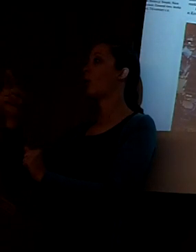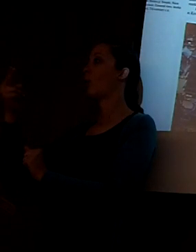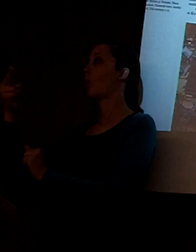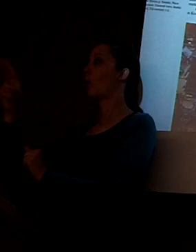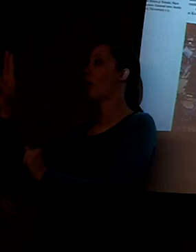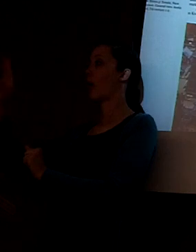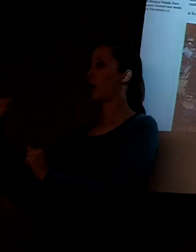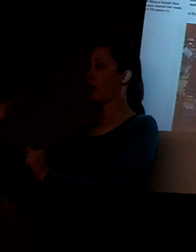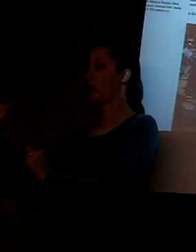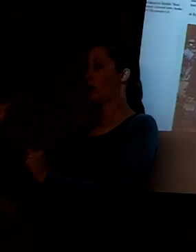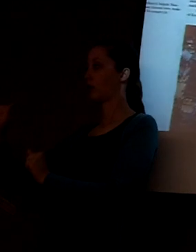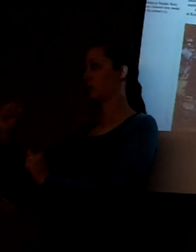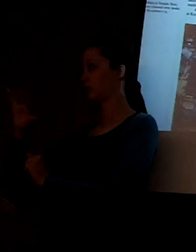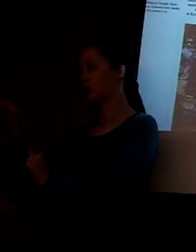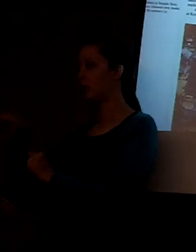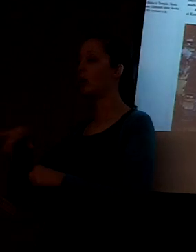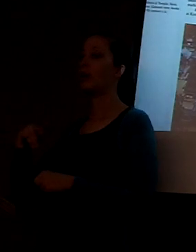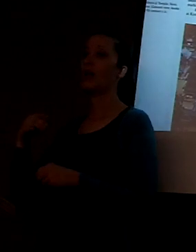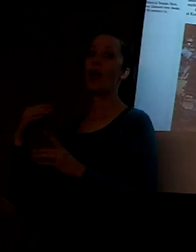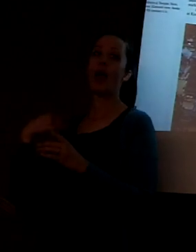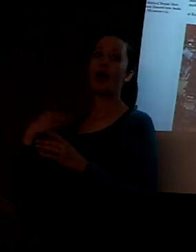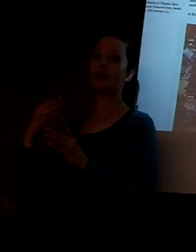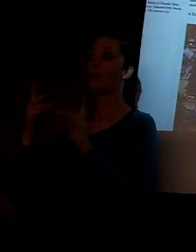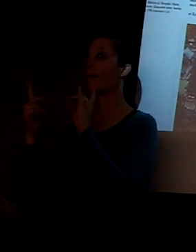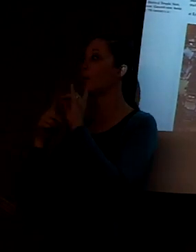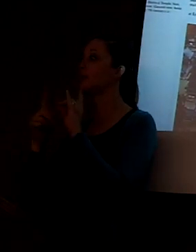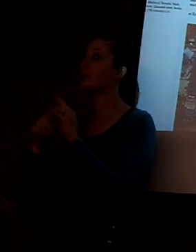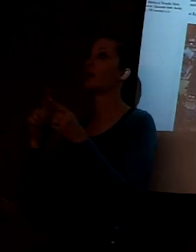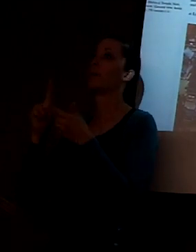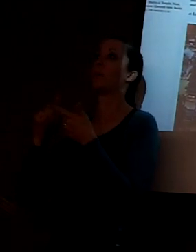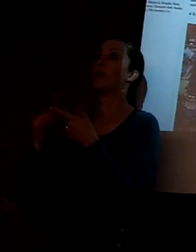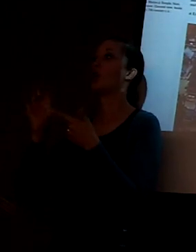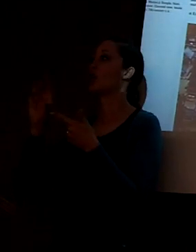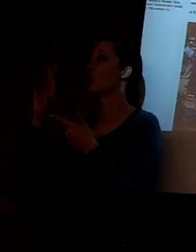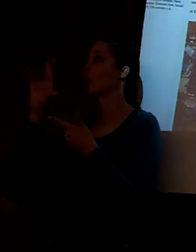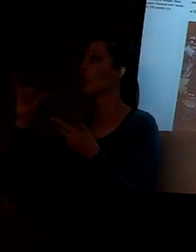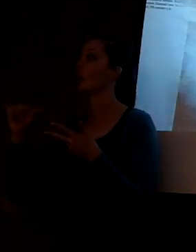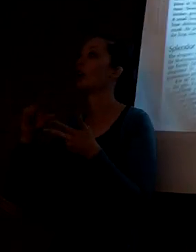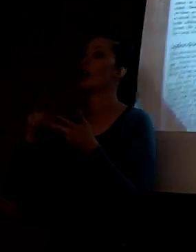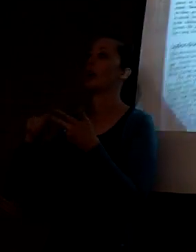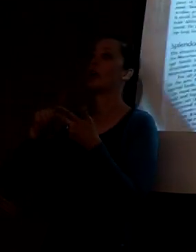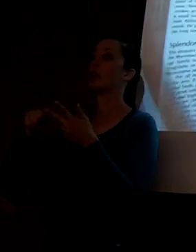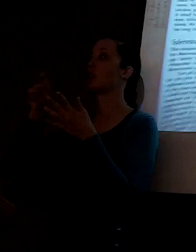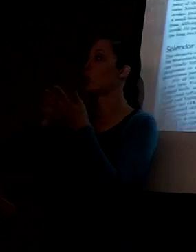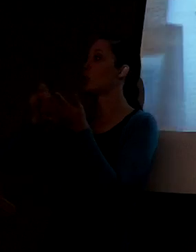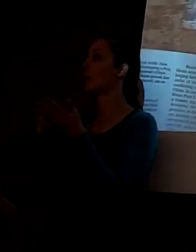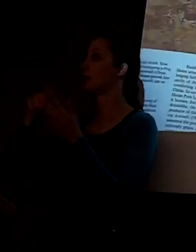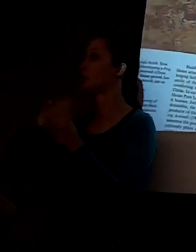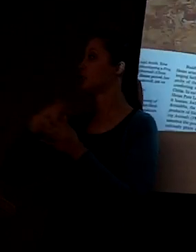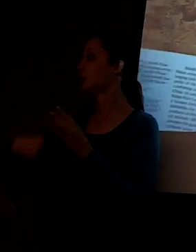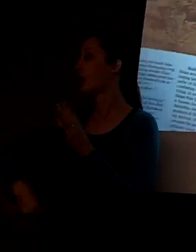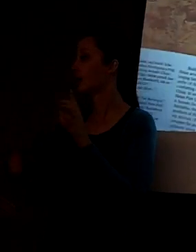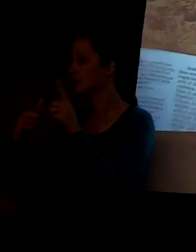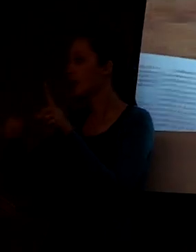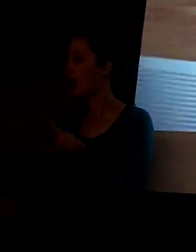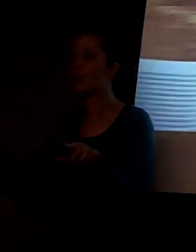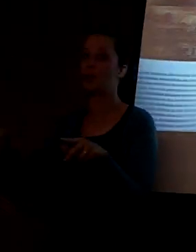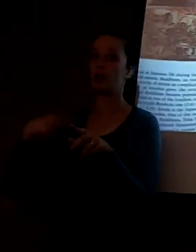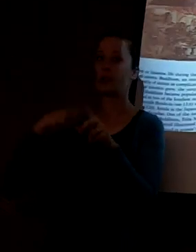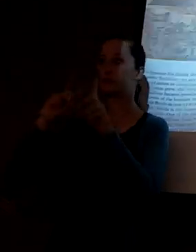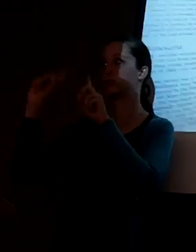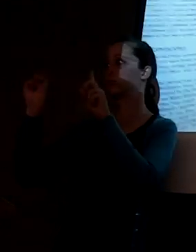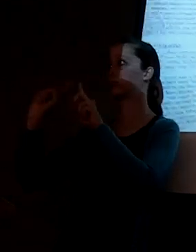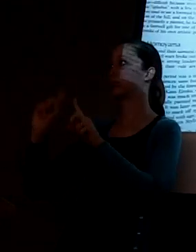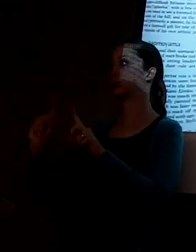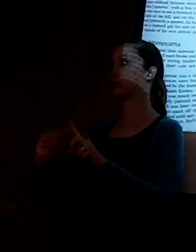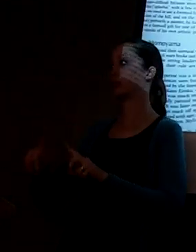they brought in Buddhism, they brought in curry, they brought in the written Chinese language, and there are various different